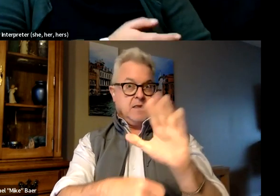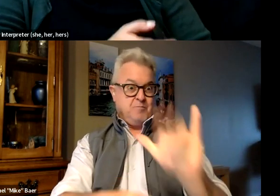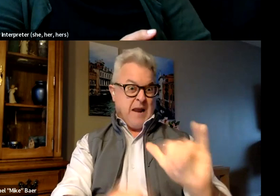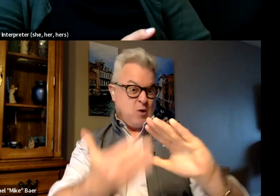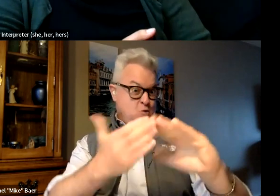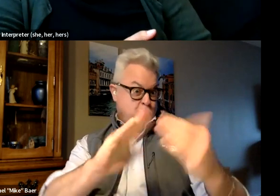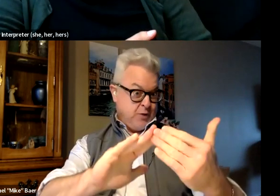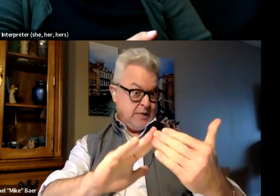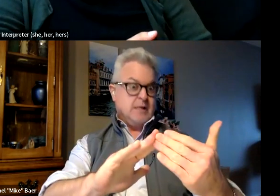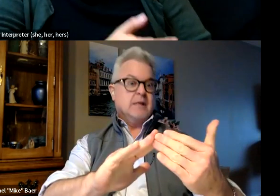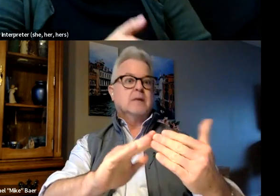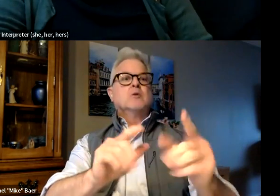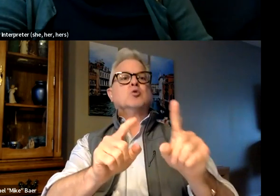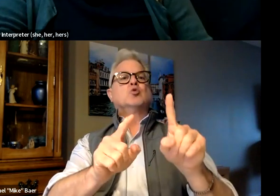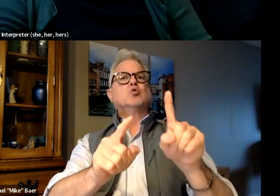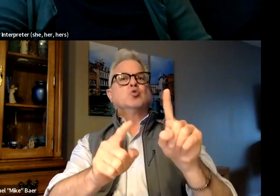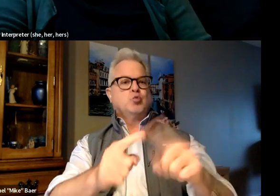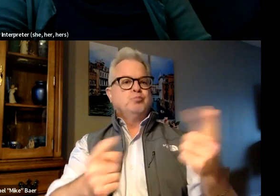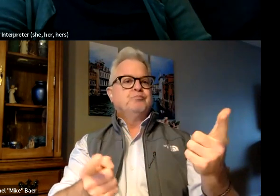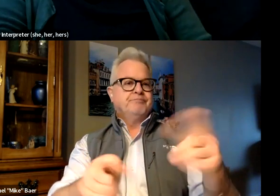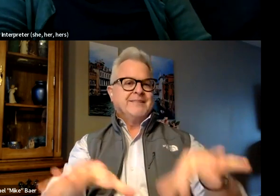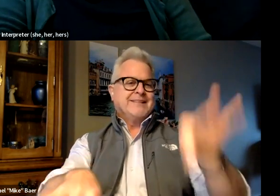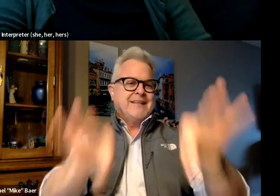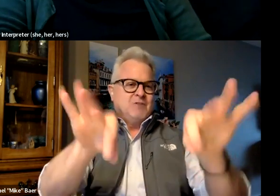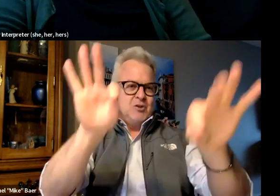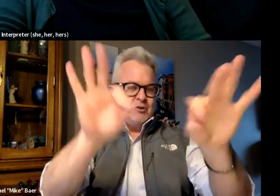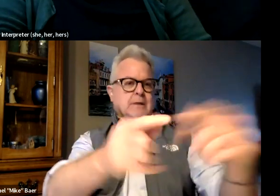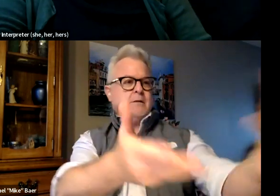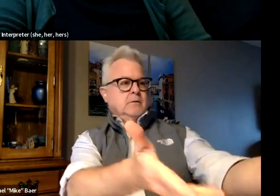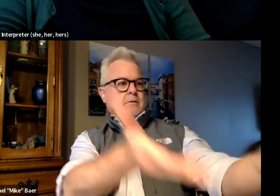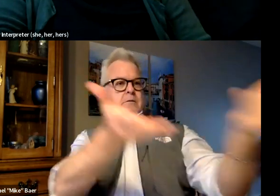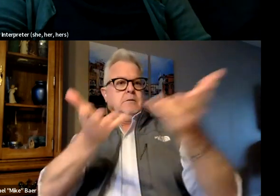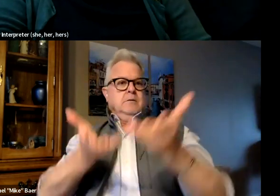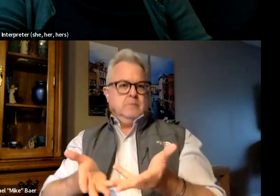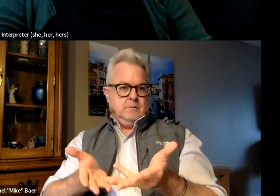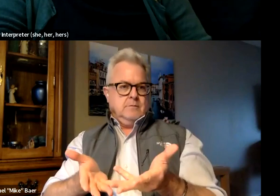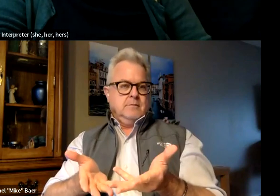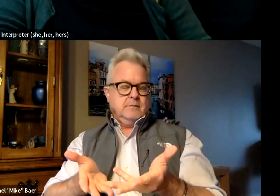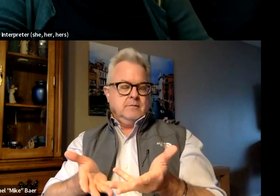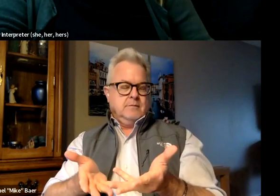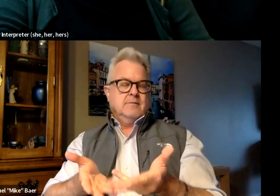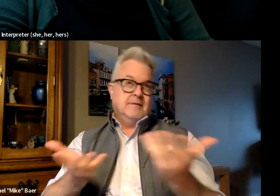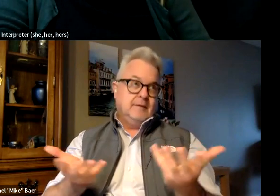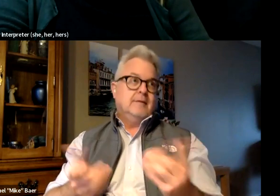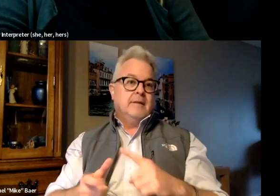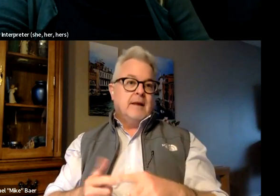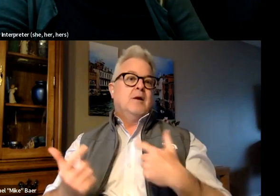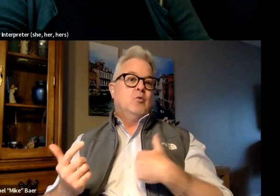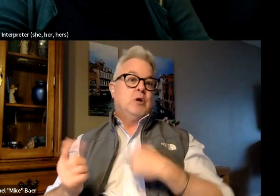ad hoc was created by the community to, discover these things and bring it to the commission. So